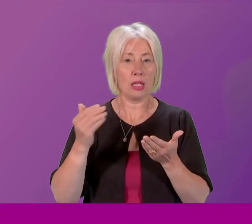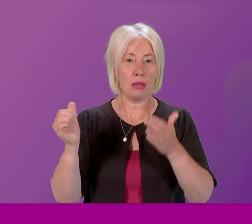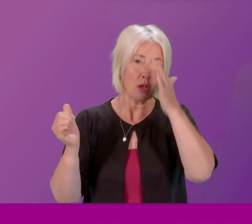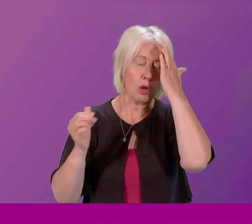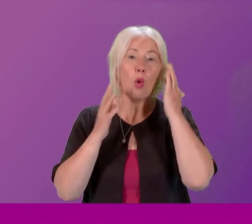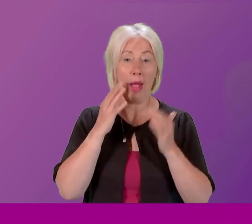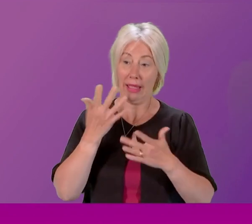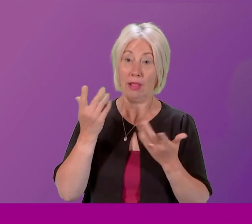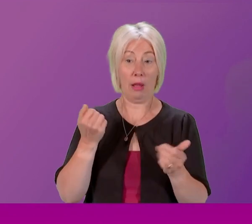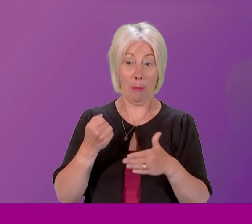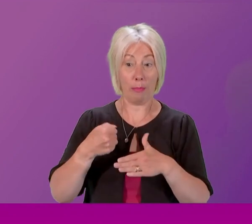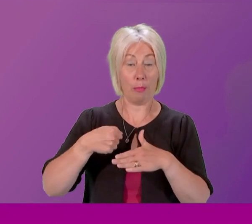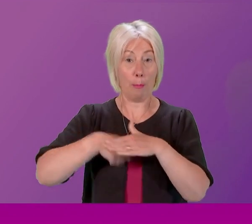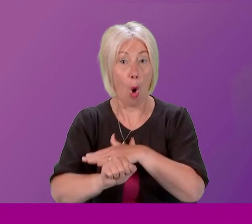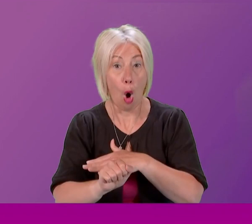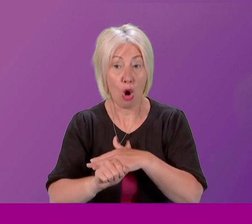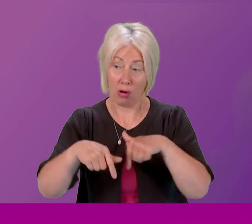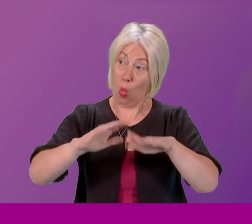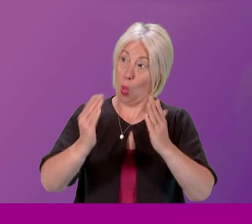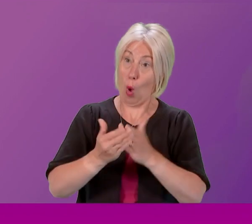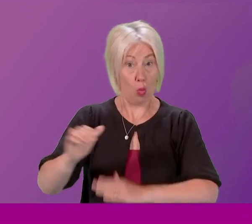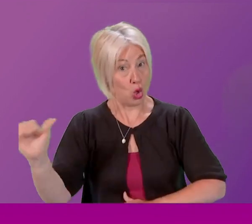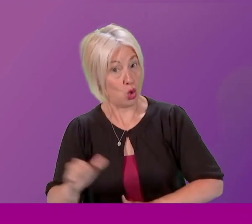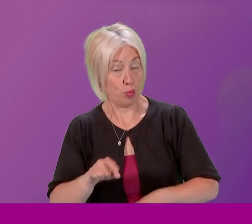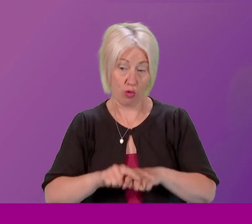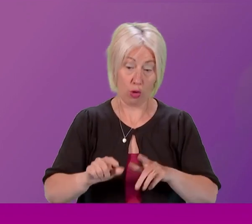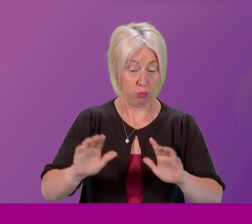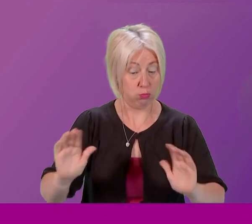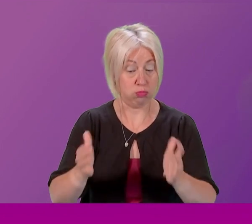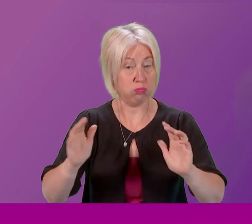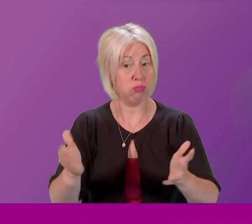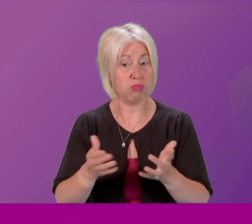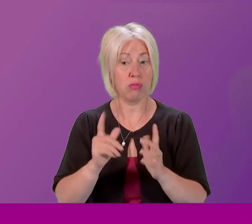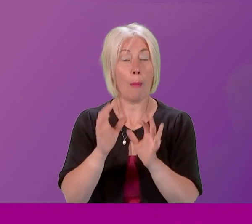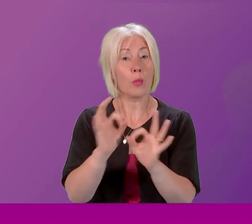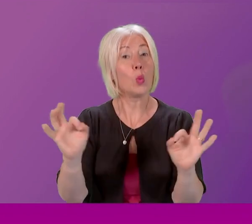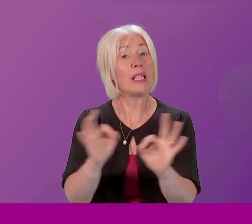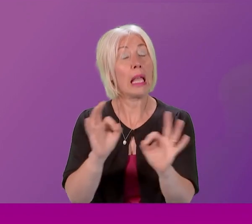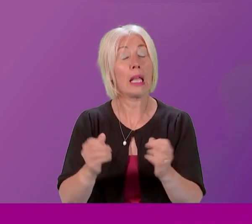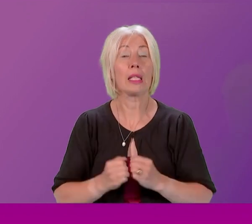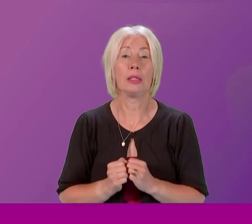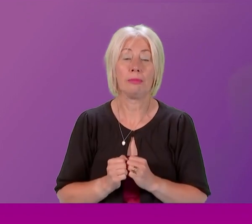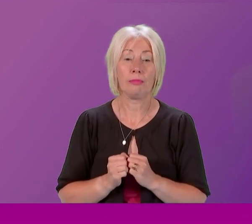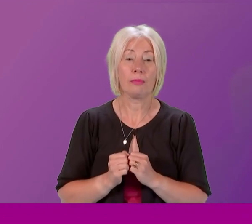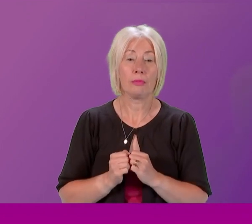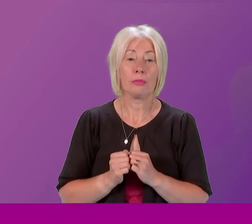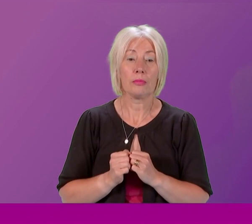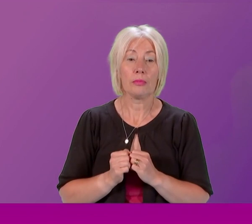this world. And in a way, you know, it's whether we're